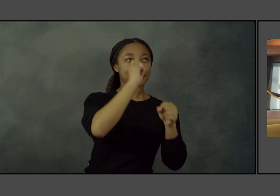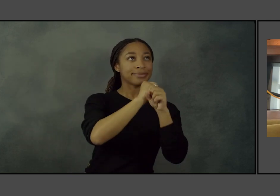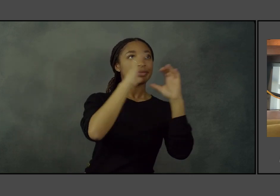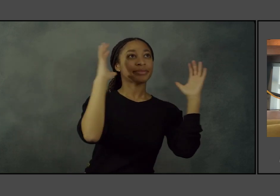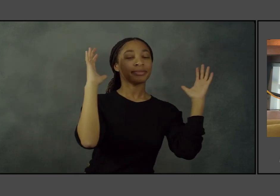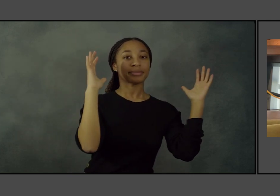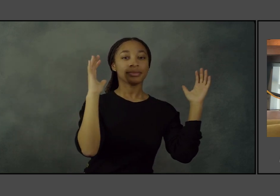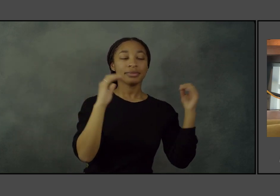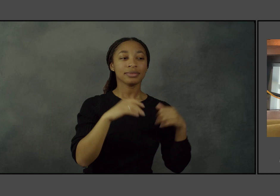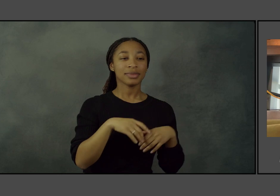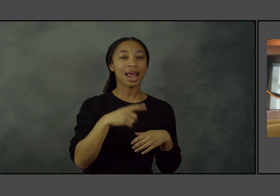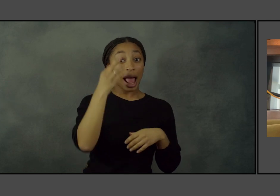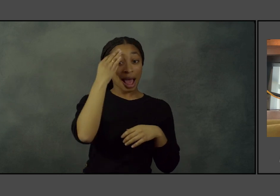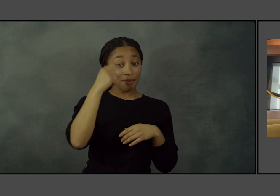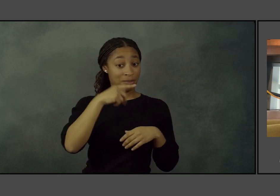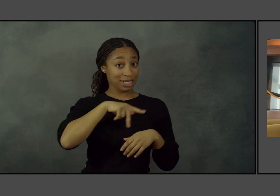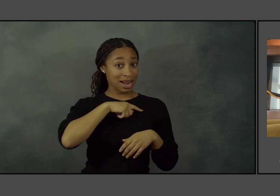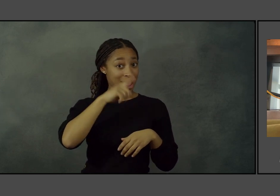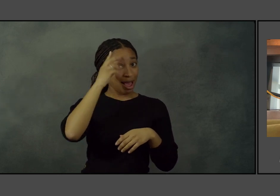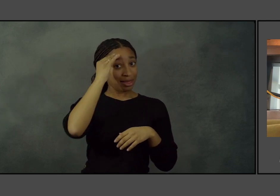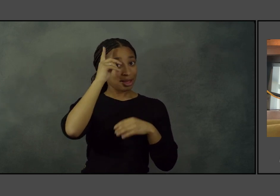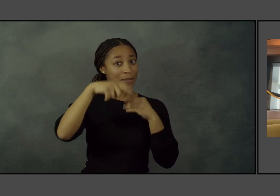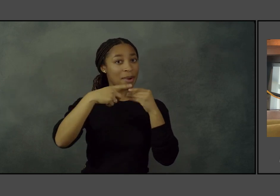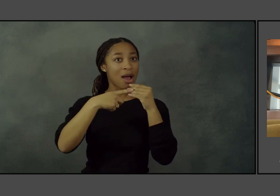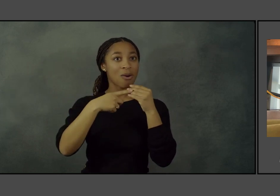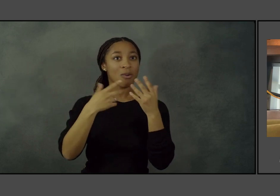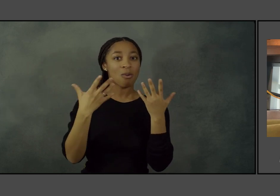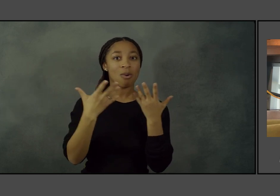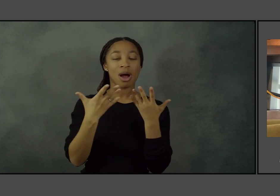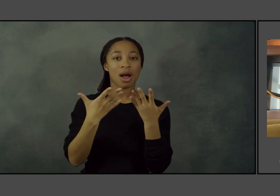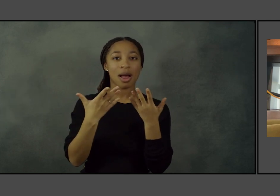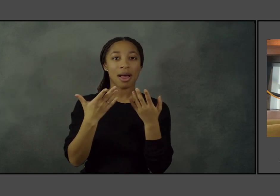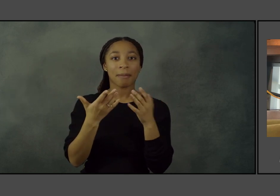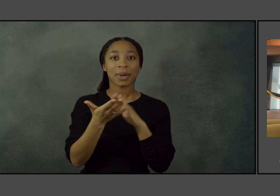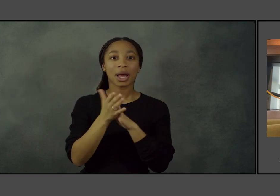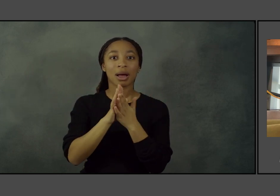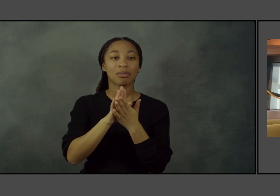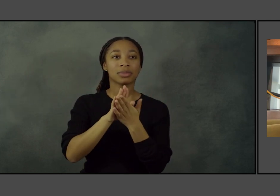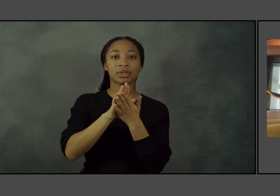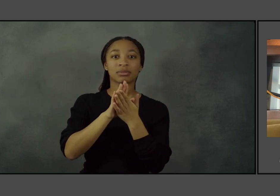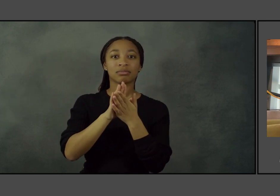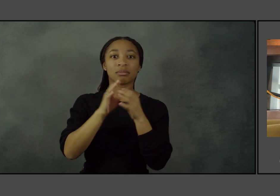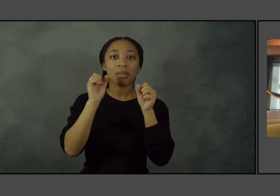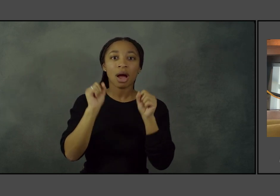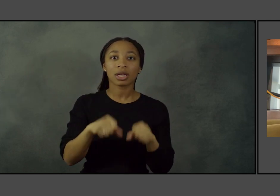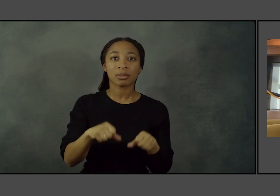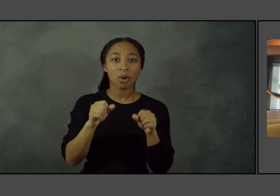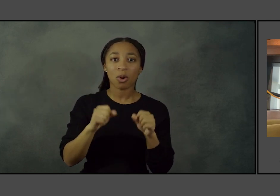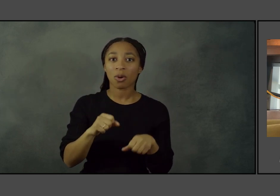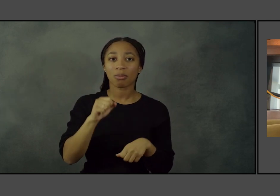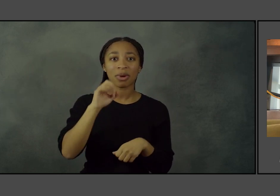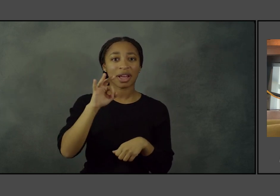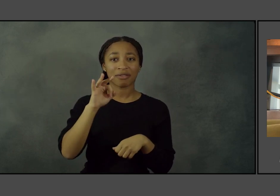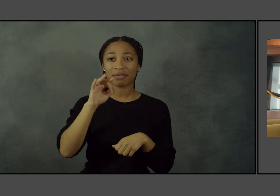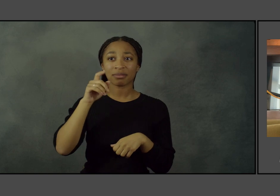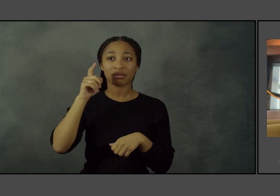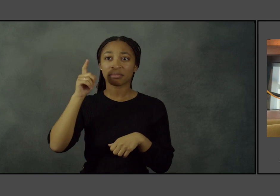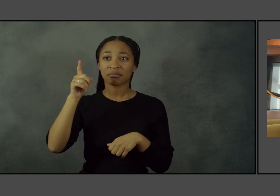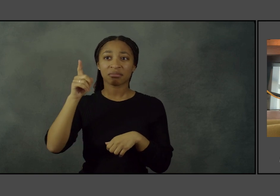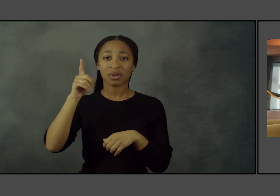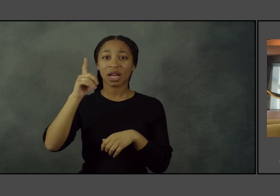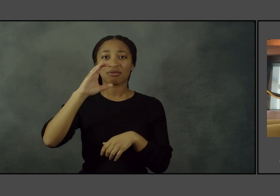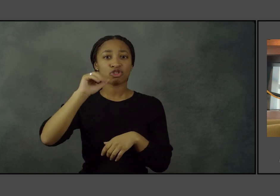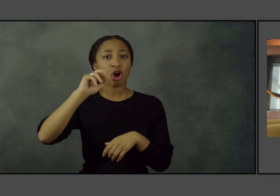when a Charlie Parker, a Bud Powell are sitting at some uptown venue owned by God knows who cares or may not care about